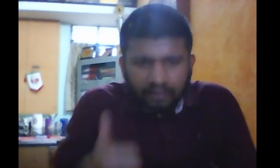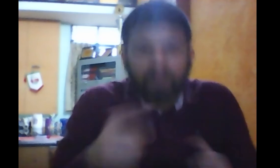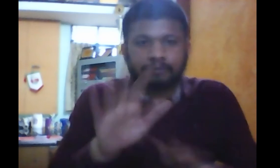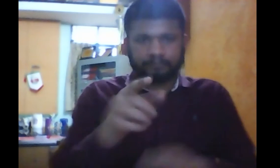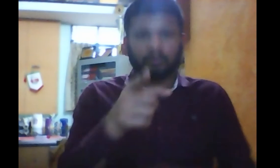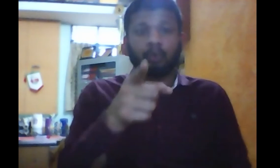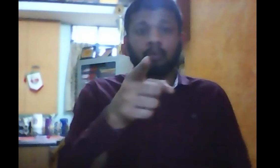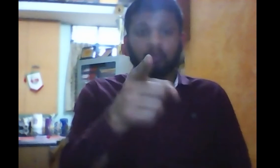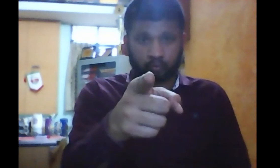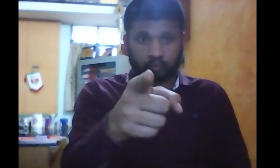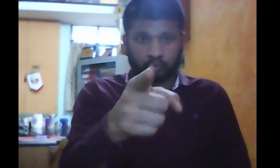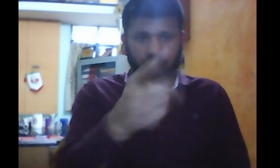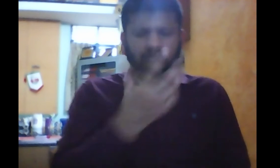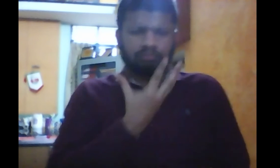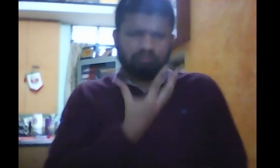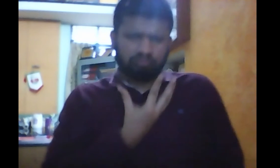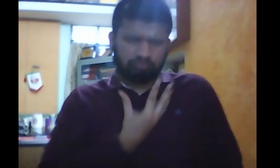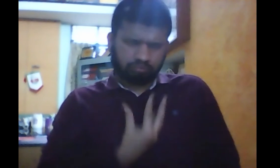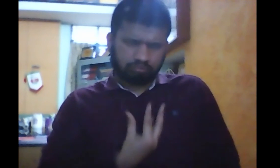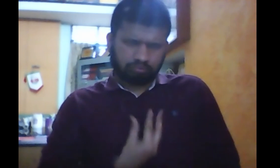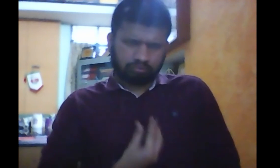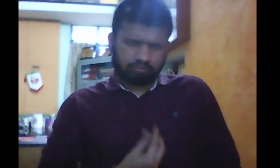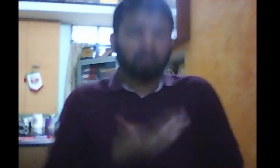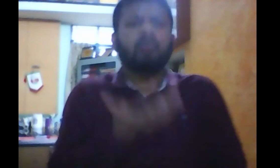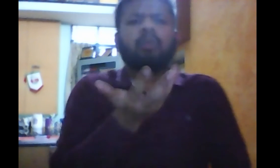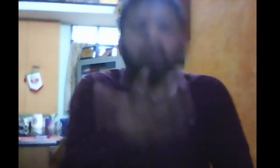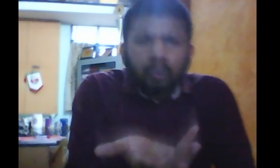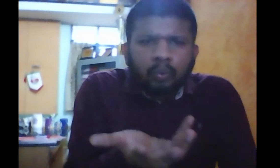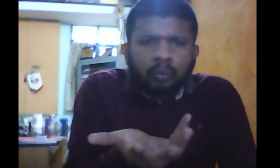Okay. You said why?